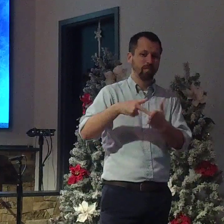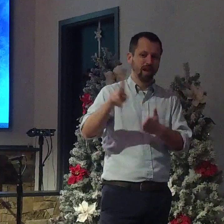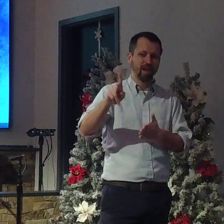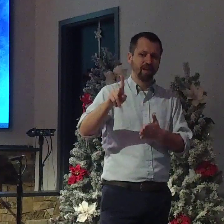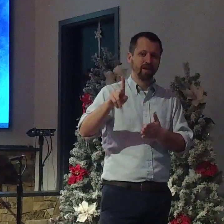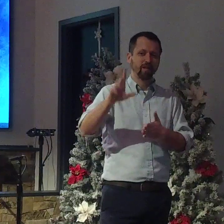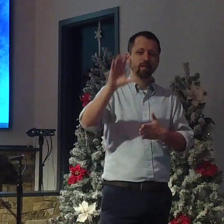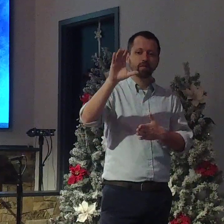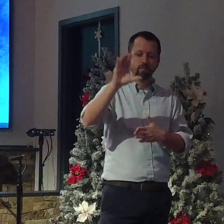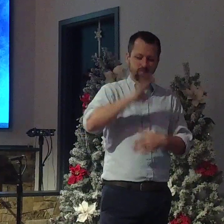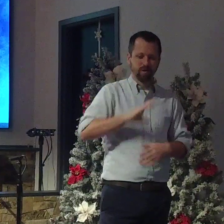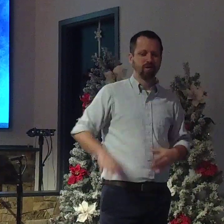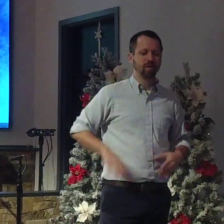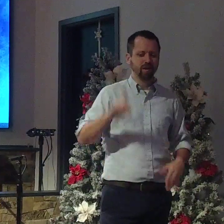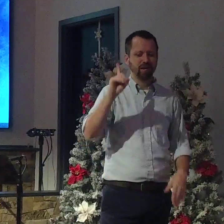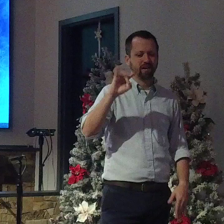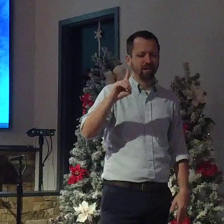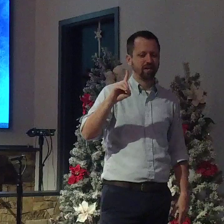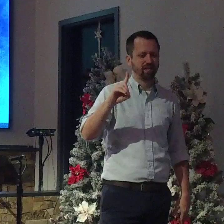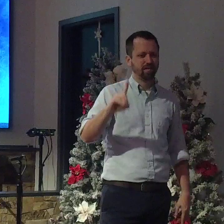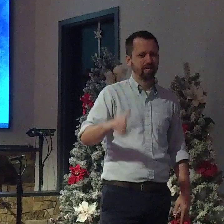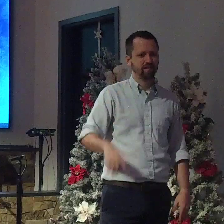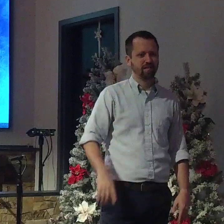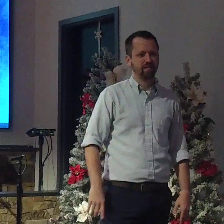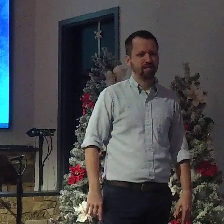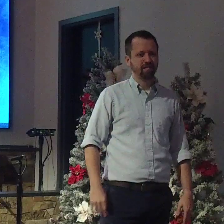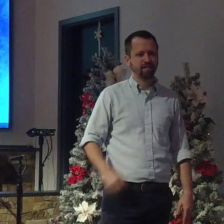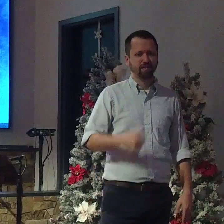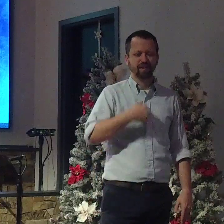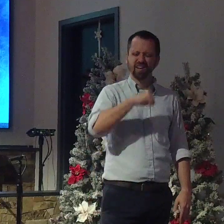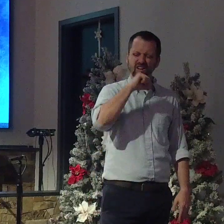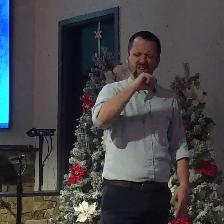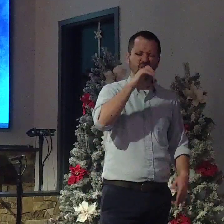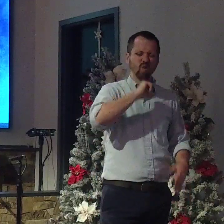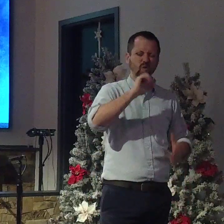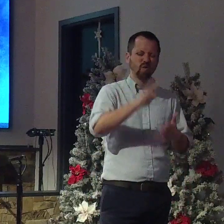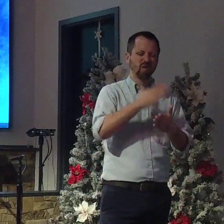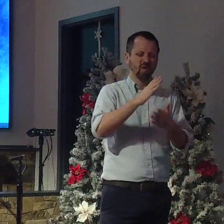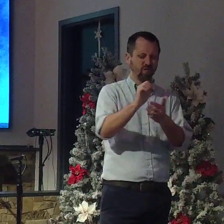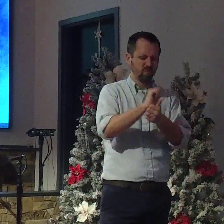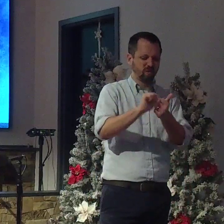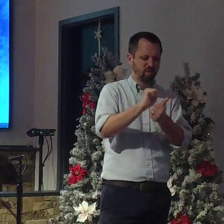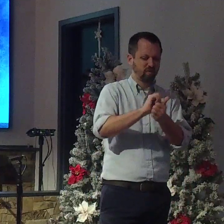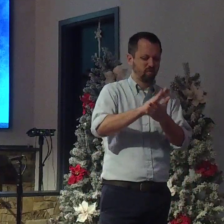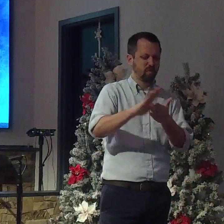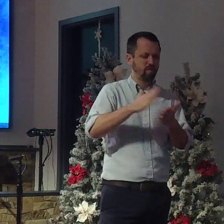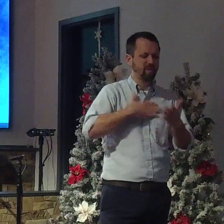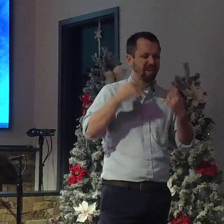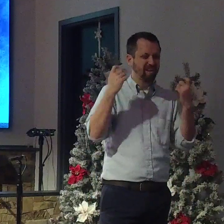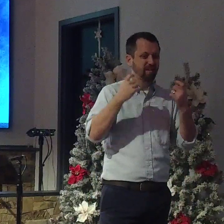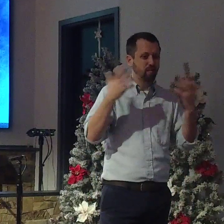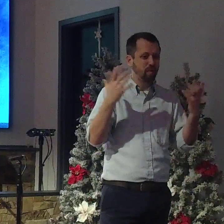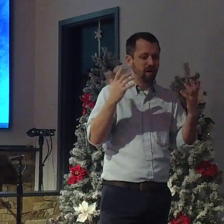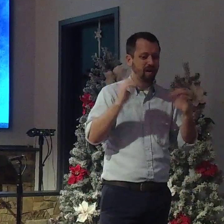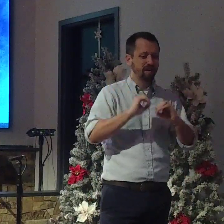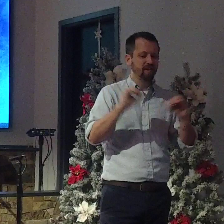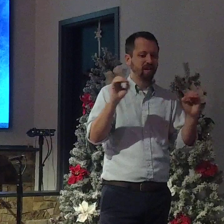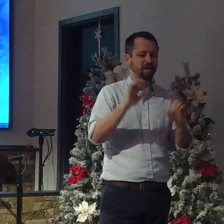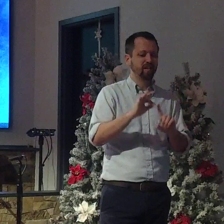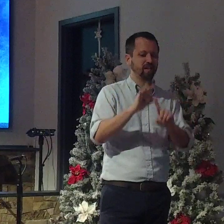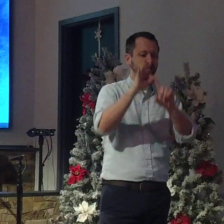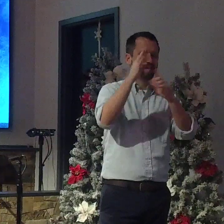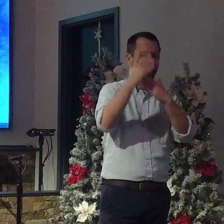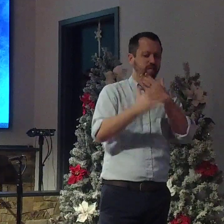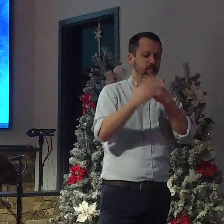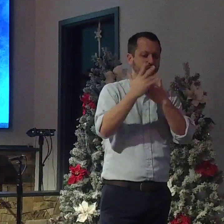a sinner believes that what Jesus did on the cross was enough and simply trusts Jesus to save